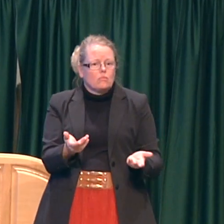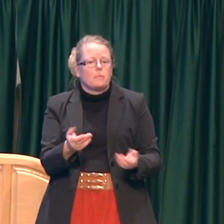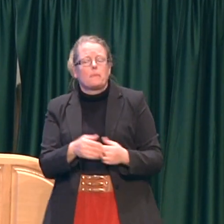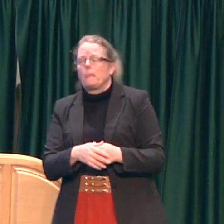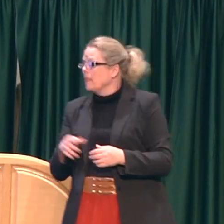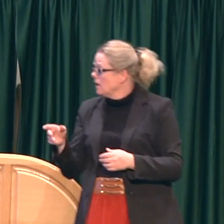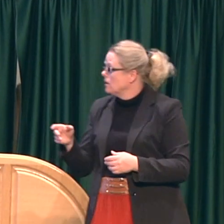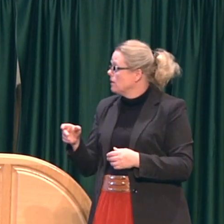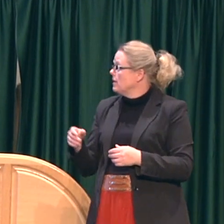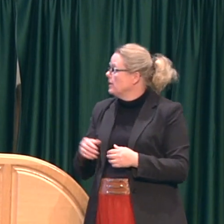pain check, kind of check in with